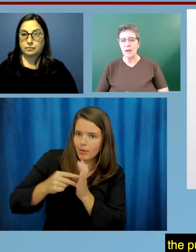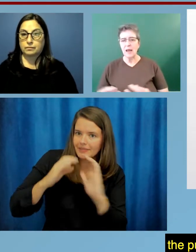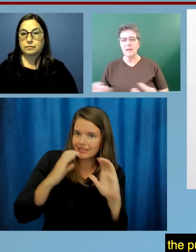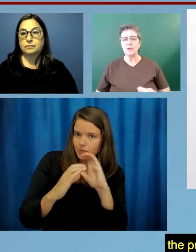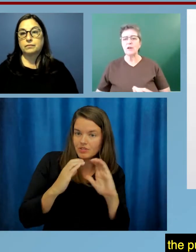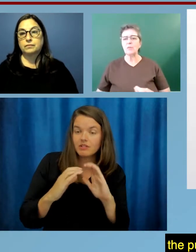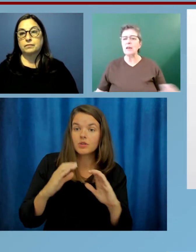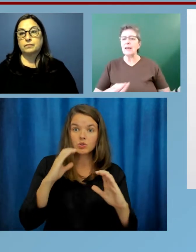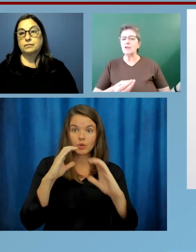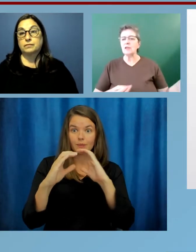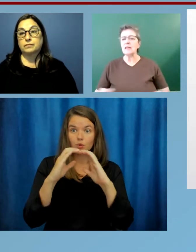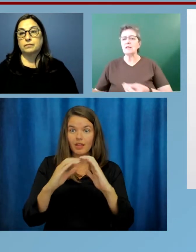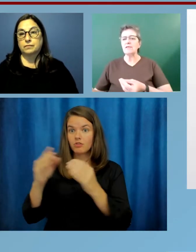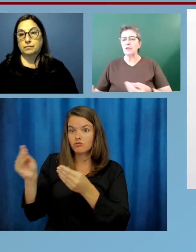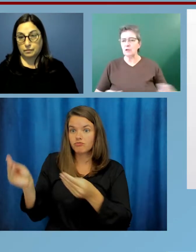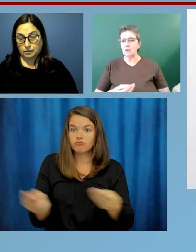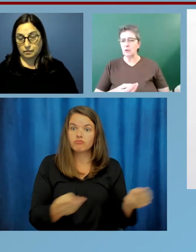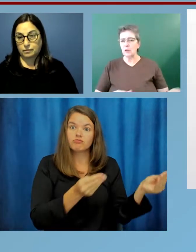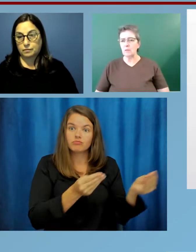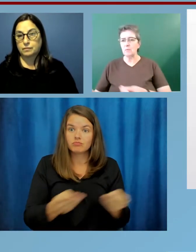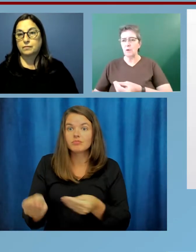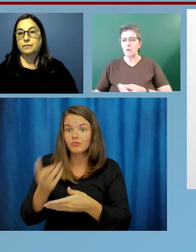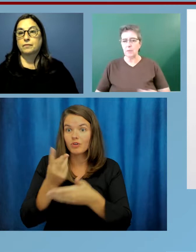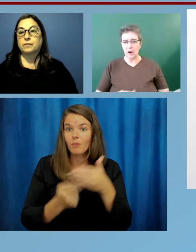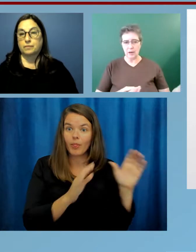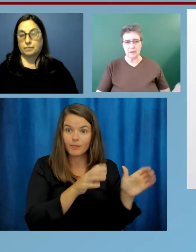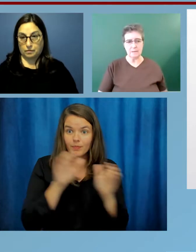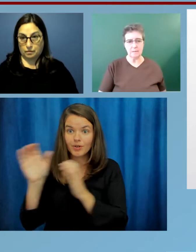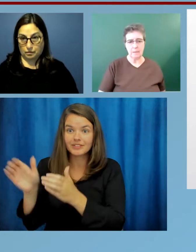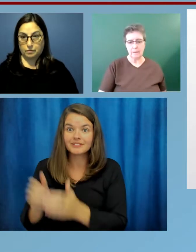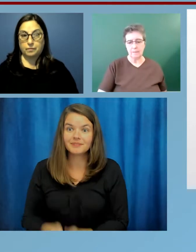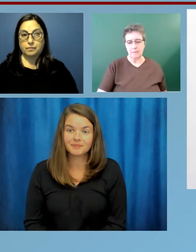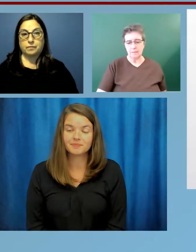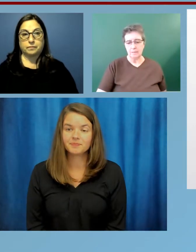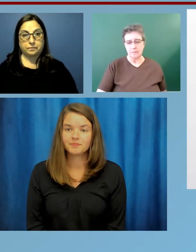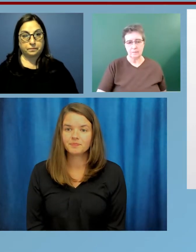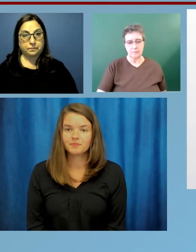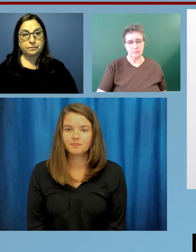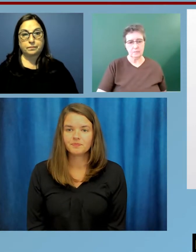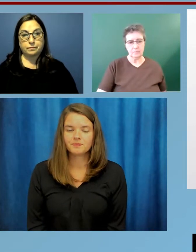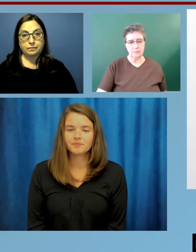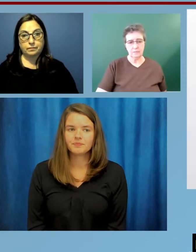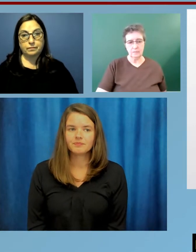communication, and so that communication easily flows between both parties.